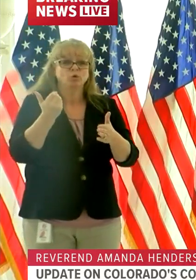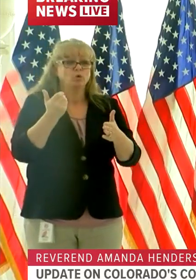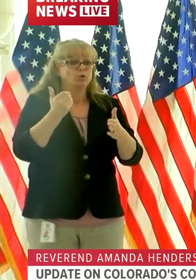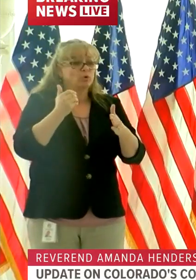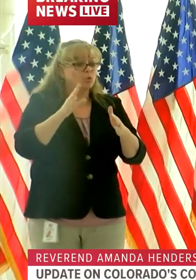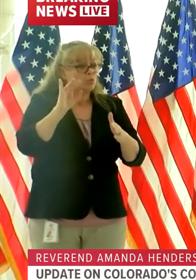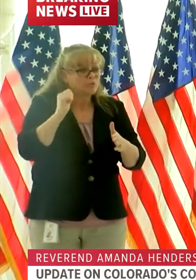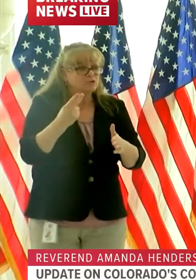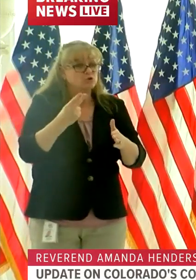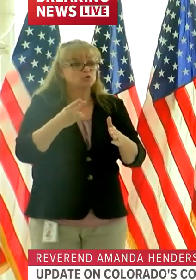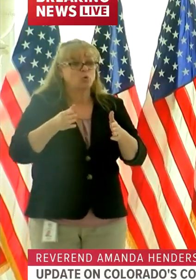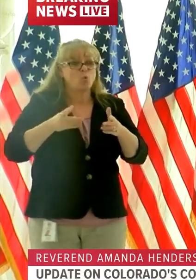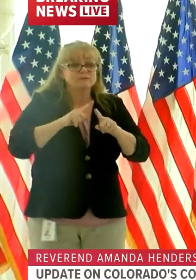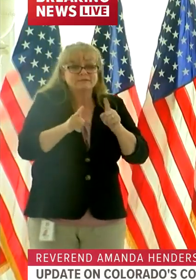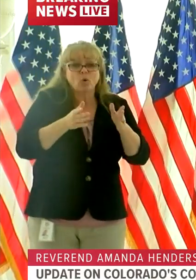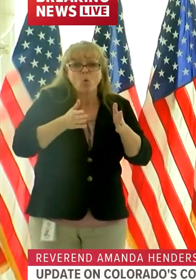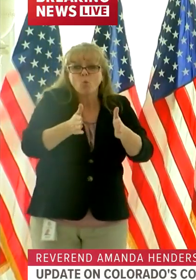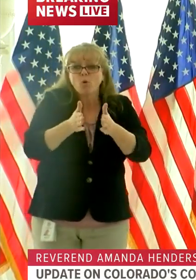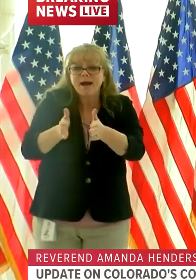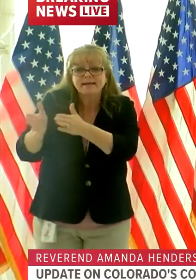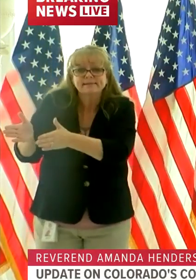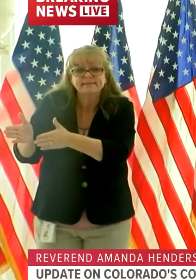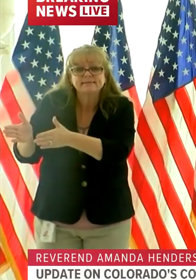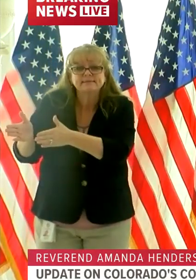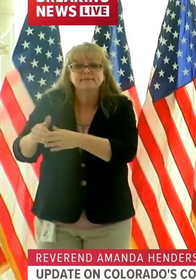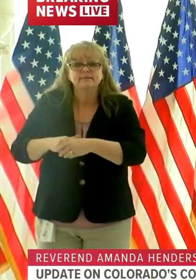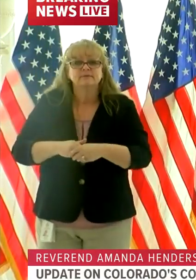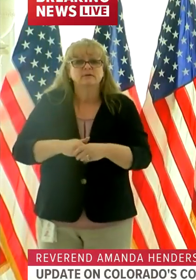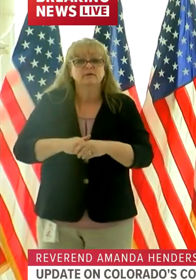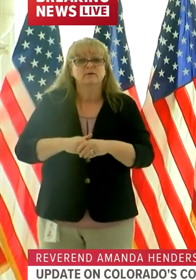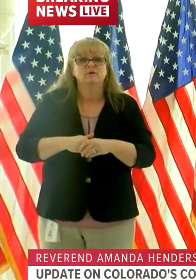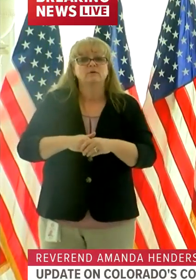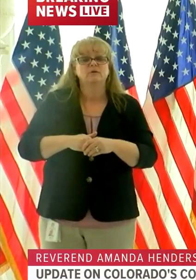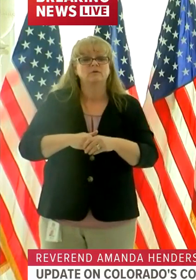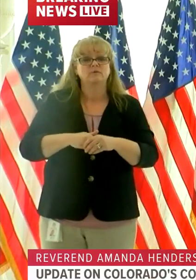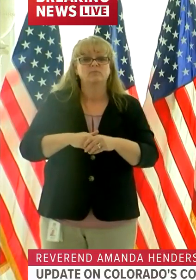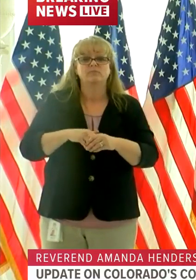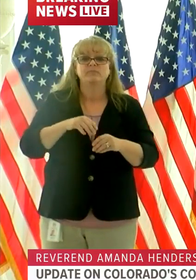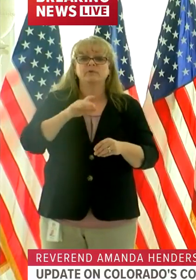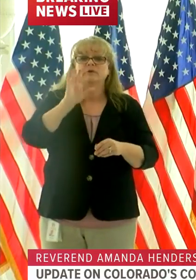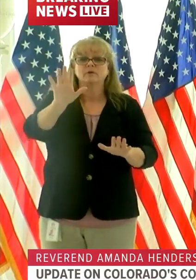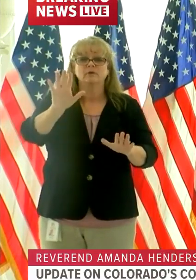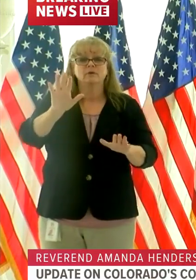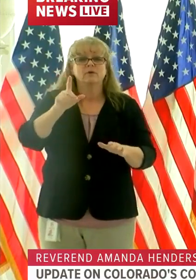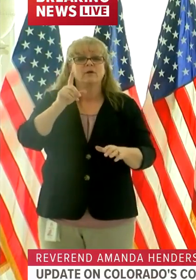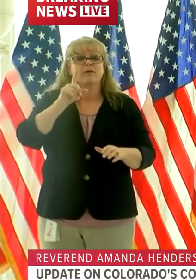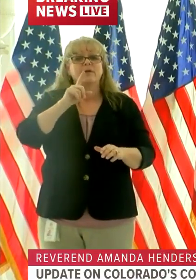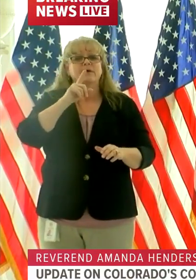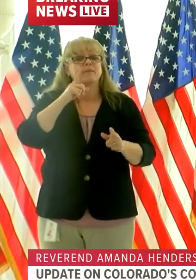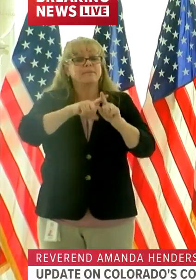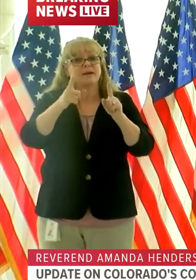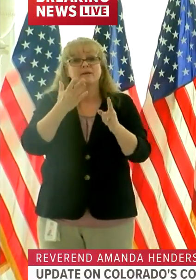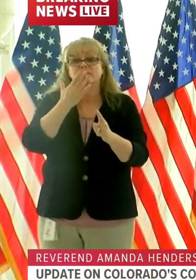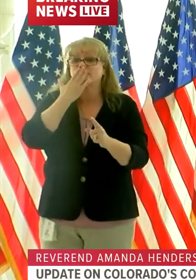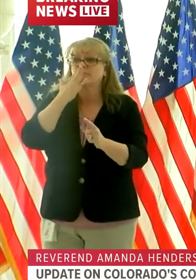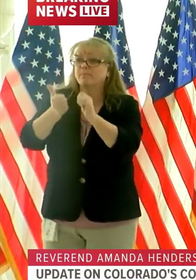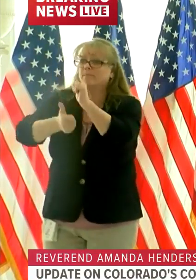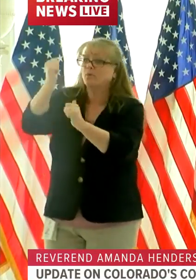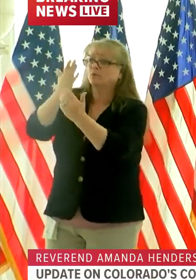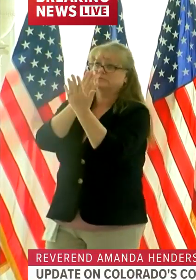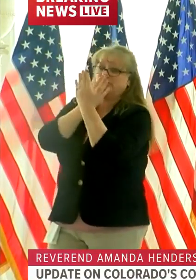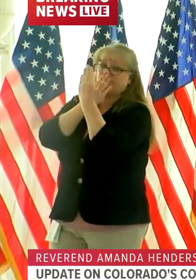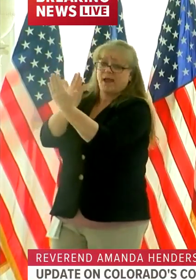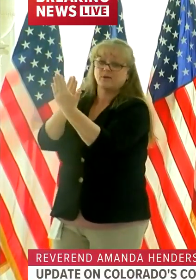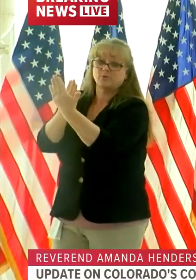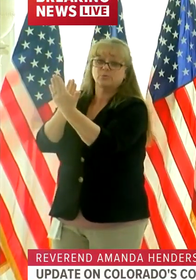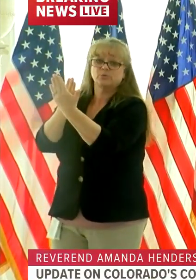The truth is, the most faithful thing that we can do right now is to stay home. The way we can show